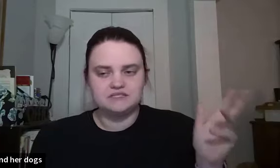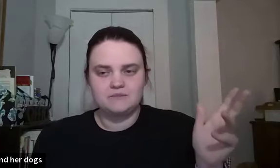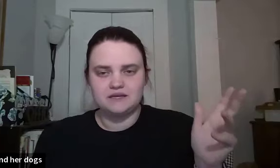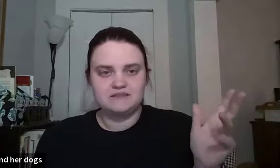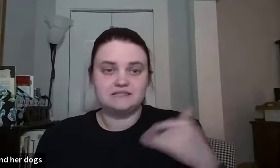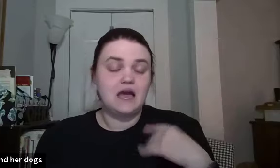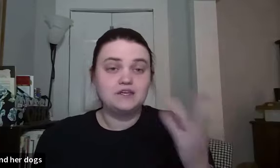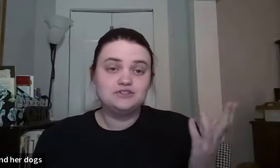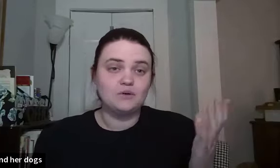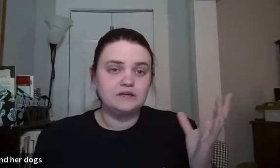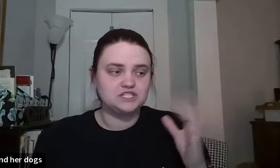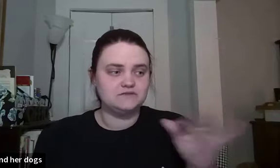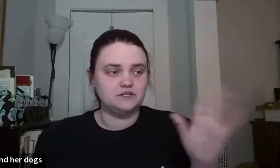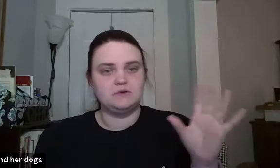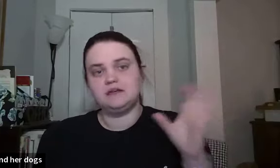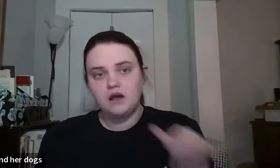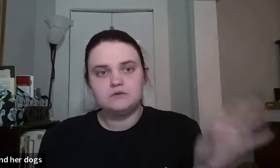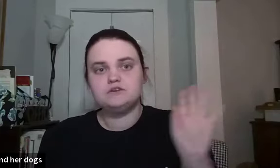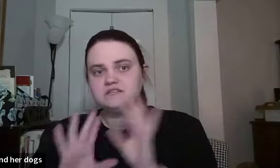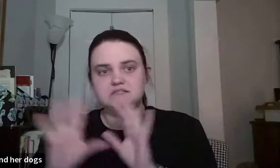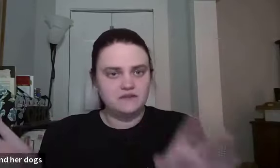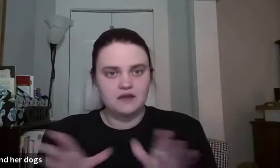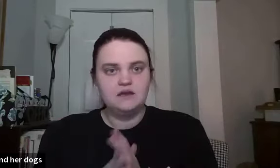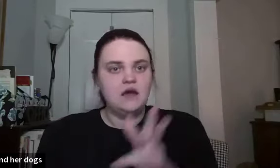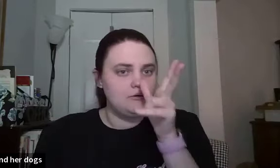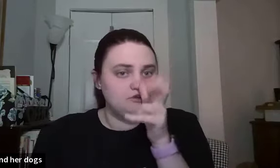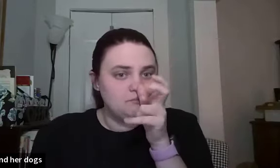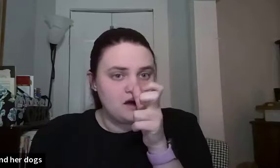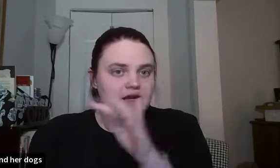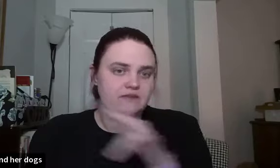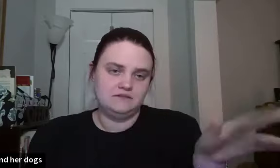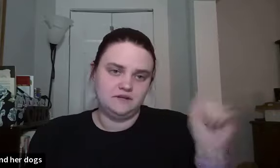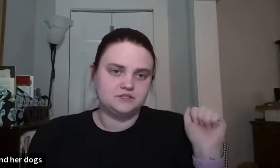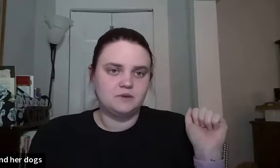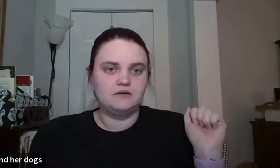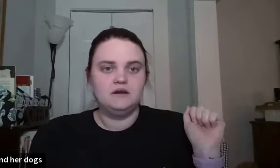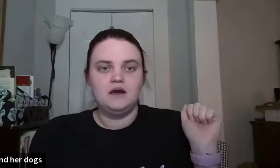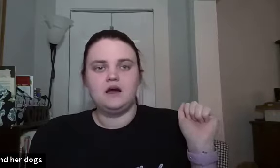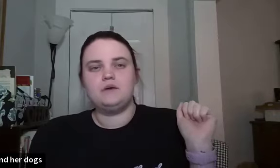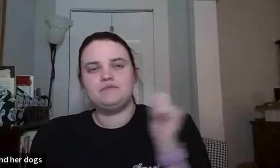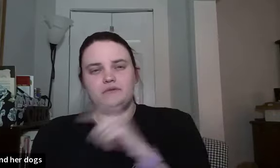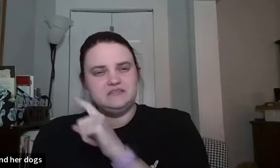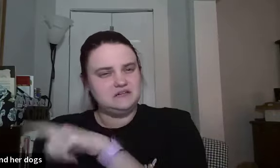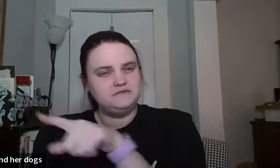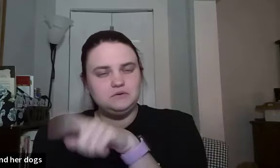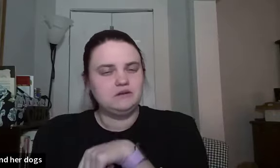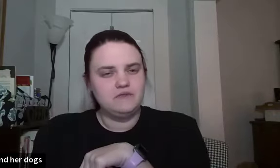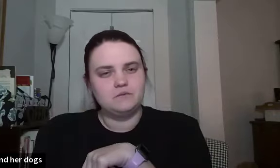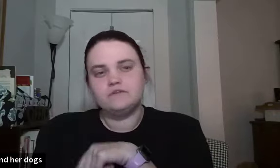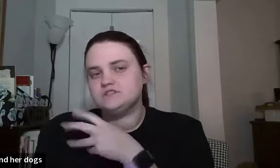time I see that, because I used to always just fingerspell like cockroach, things like that. I would do bug and then I'd fingerspell. I've only seen a few here and there where there's some